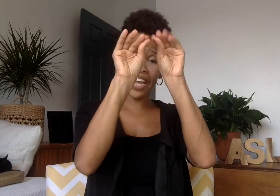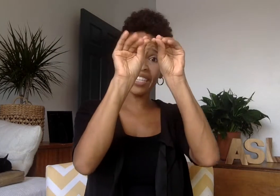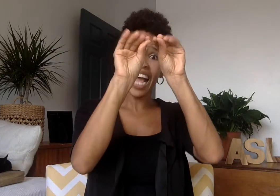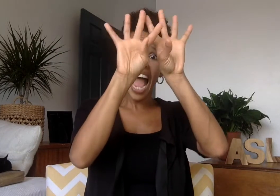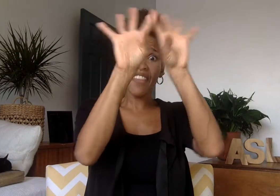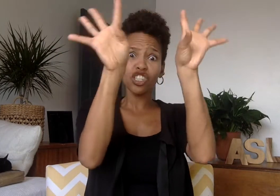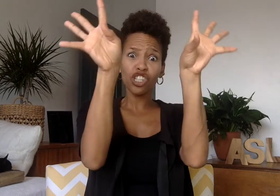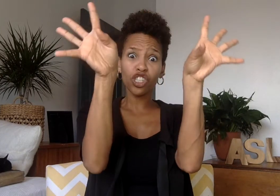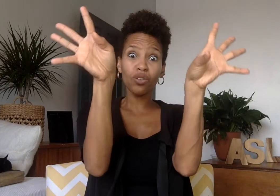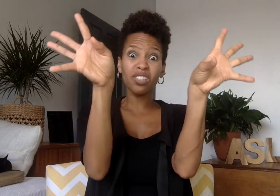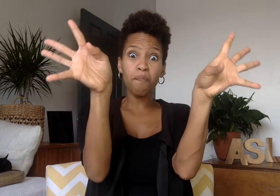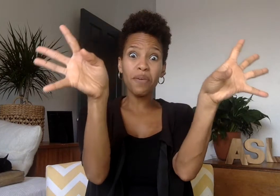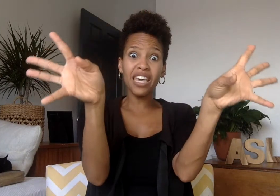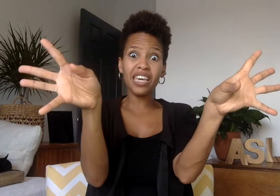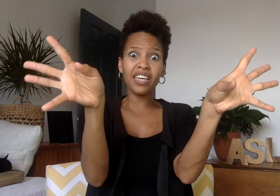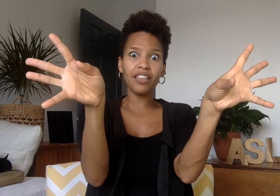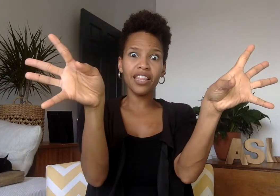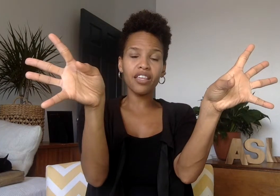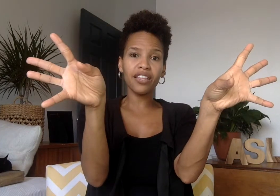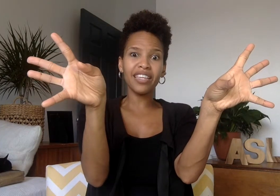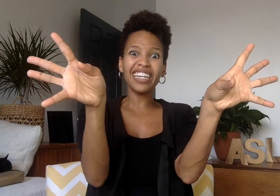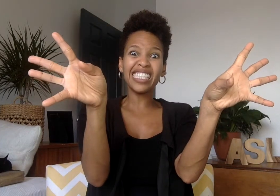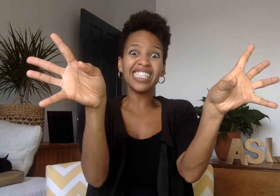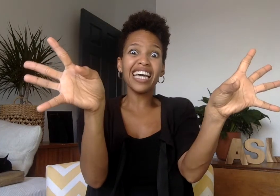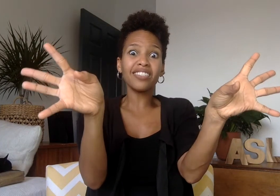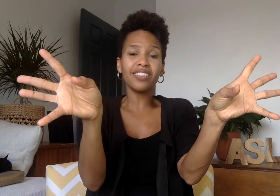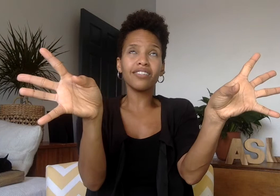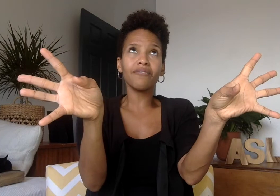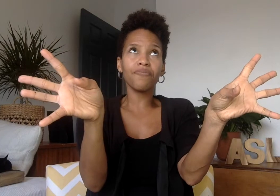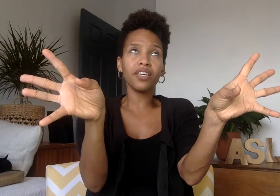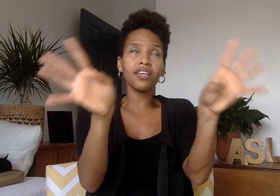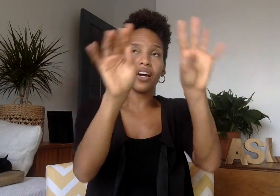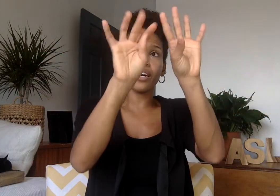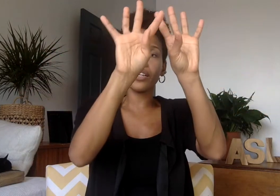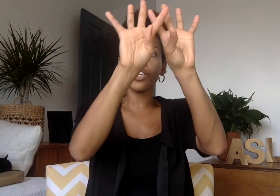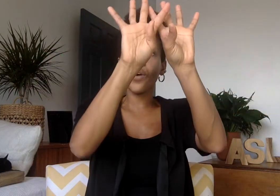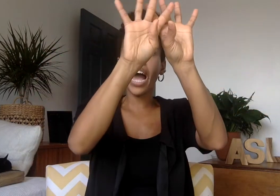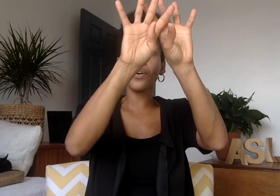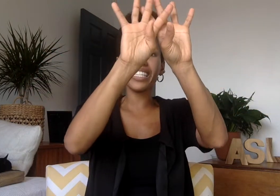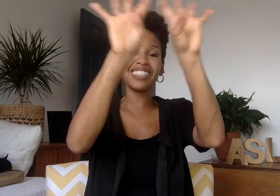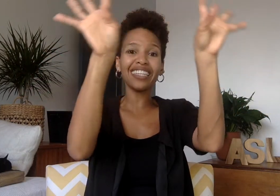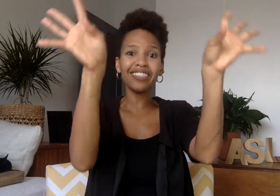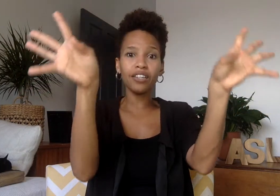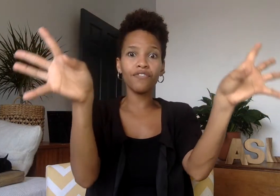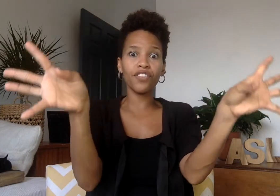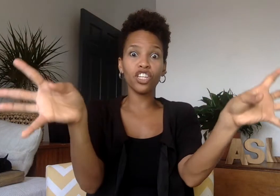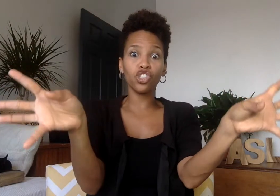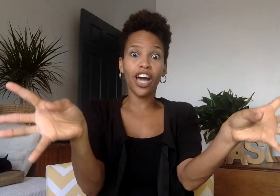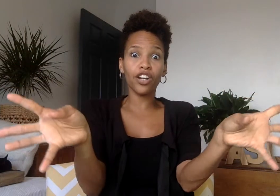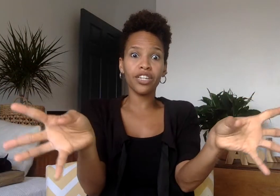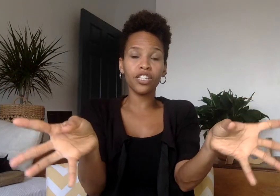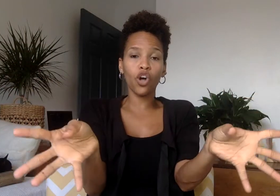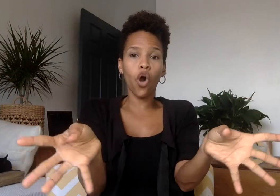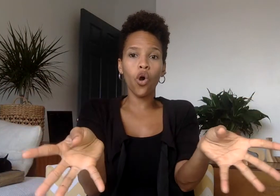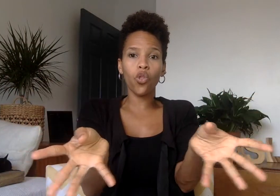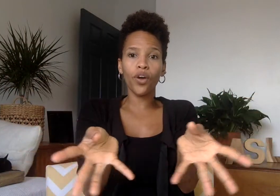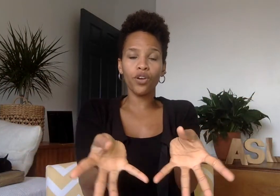veins, and then she shows the extent, how extensive this shatter is all the way